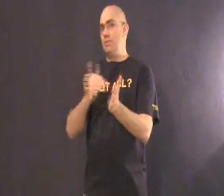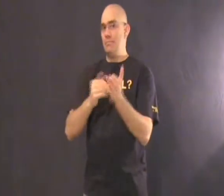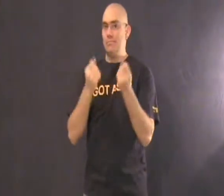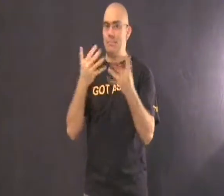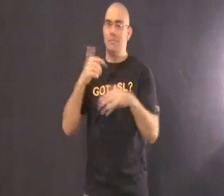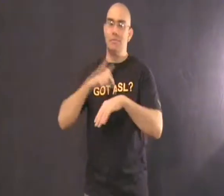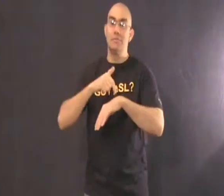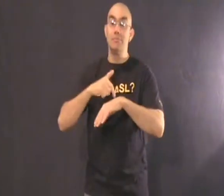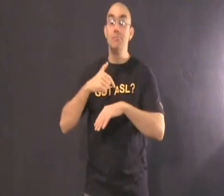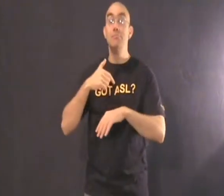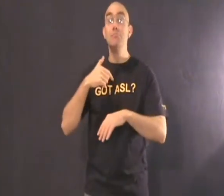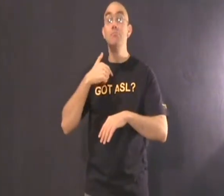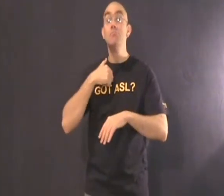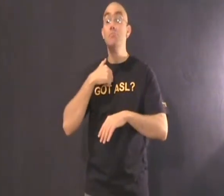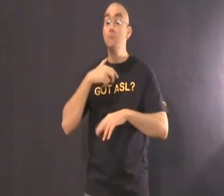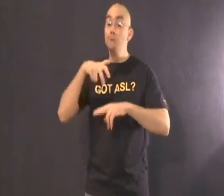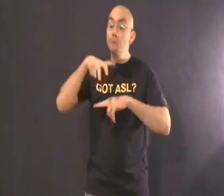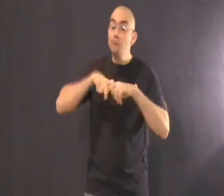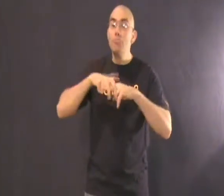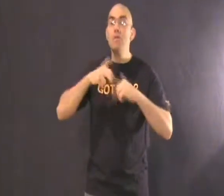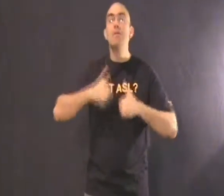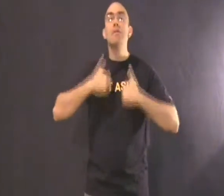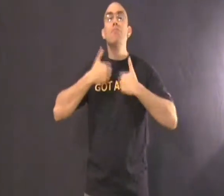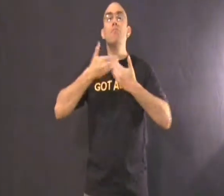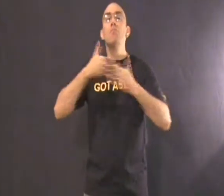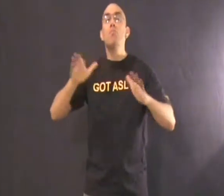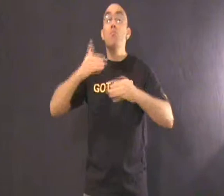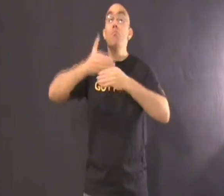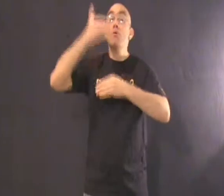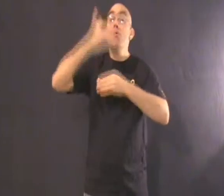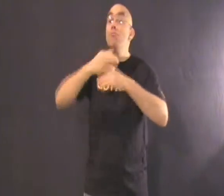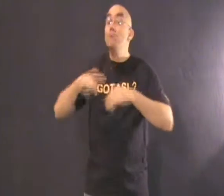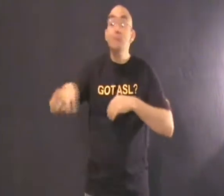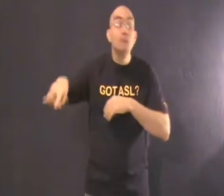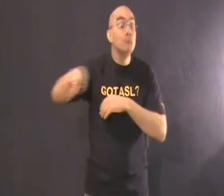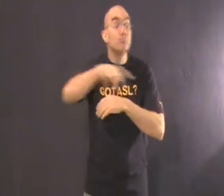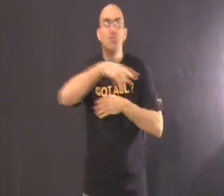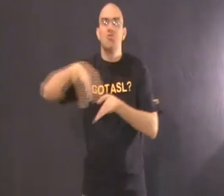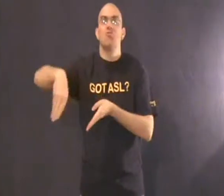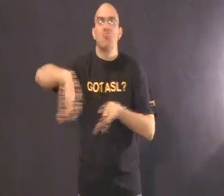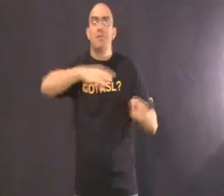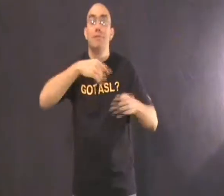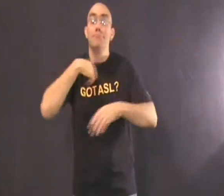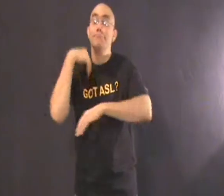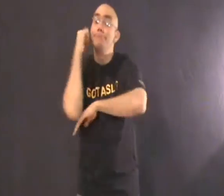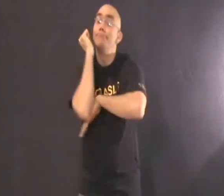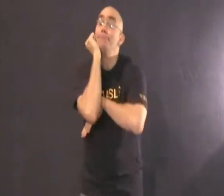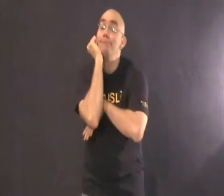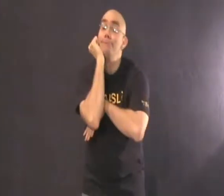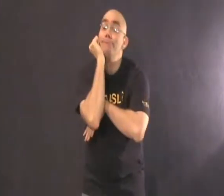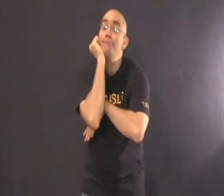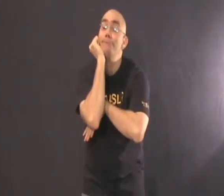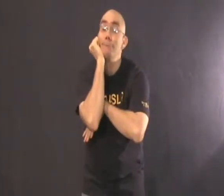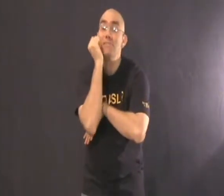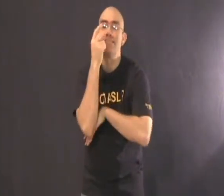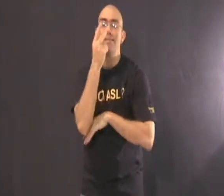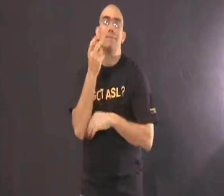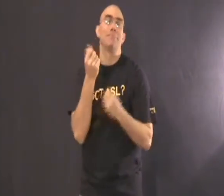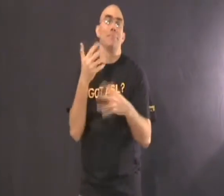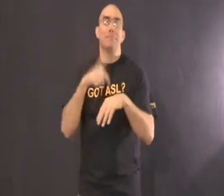I would see this all the time growing up. I would sit in the living room near a window by the street,